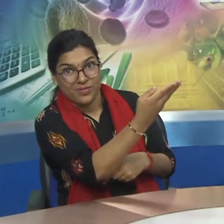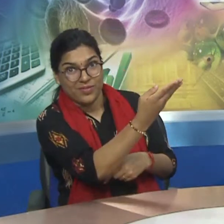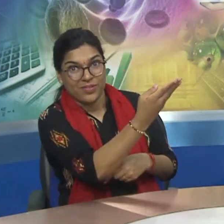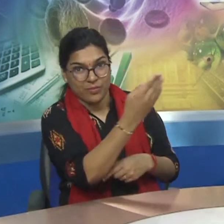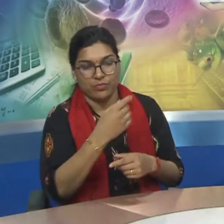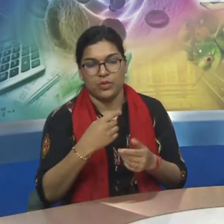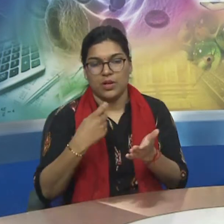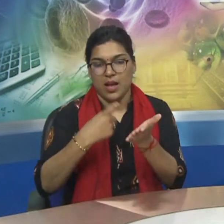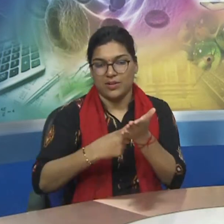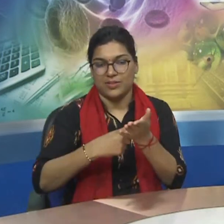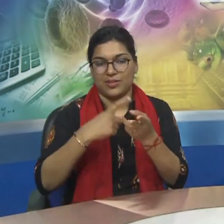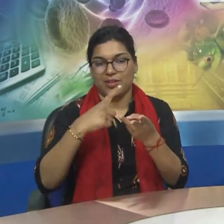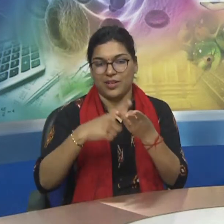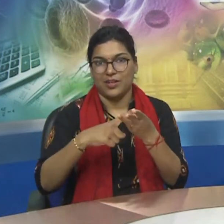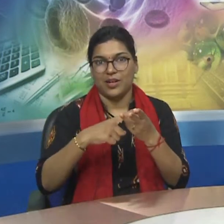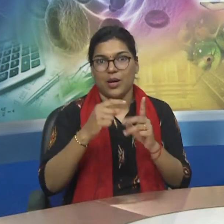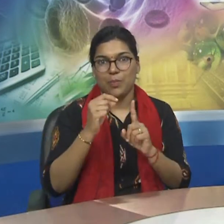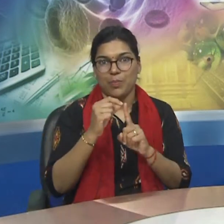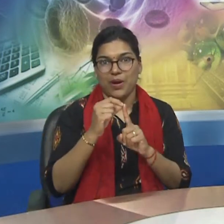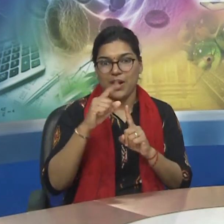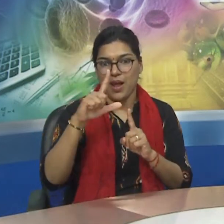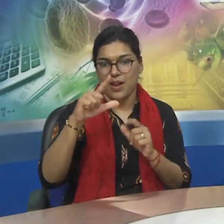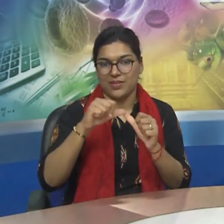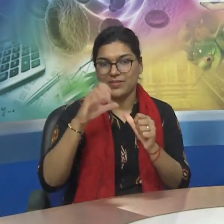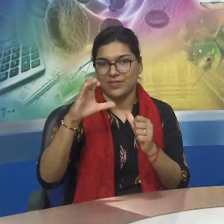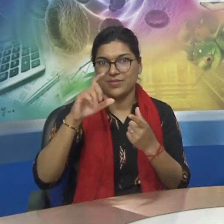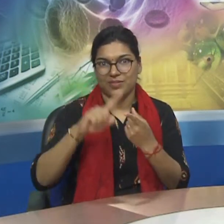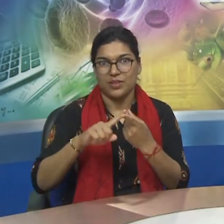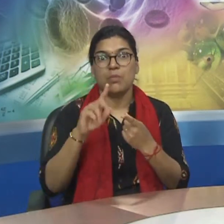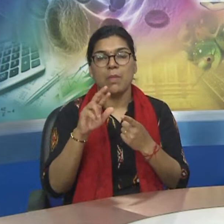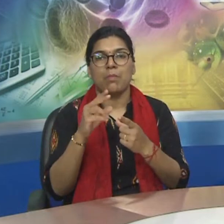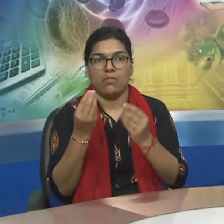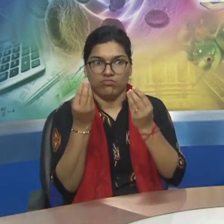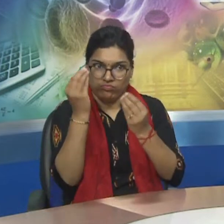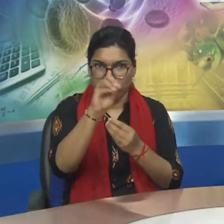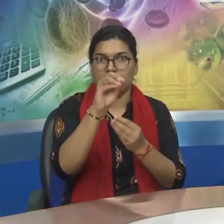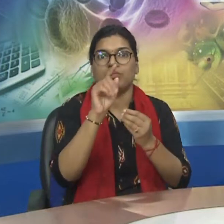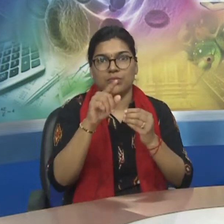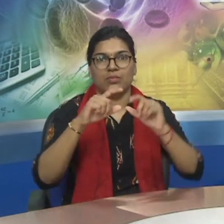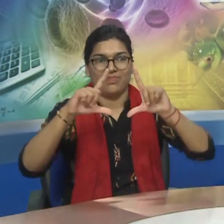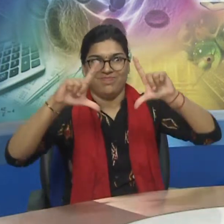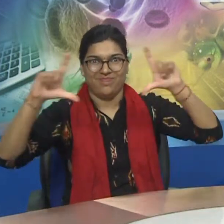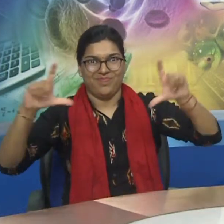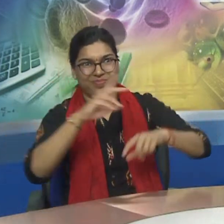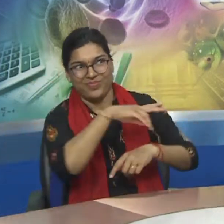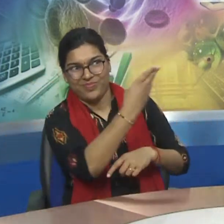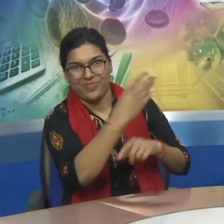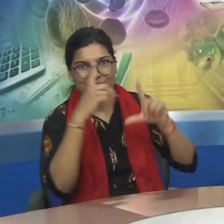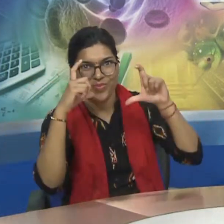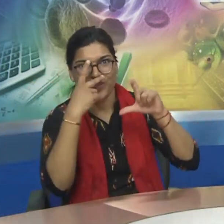your requirement. And the next word is replace. Replace